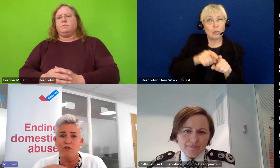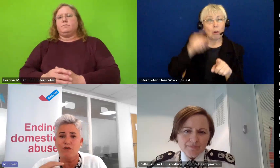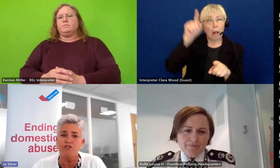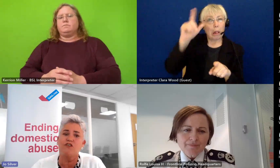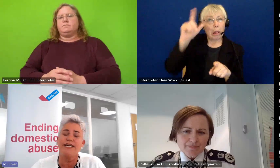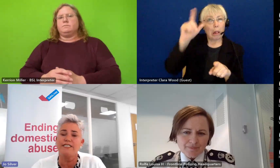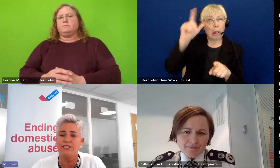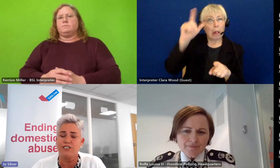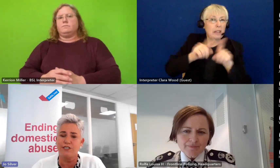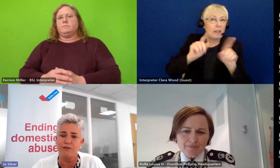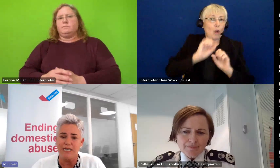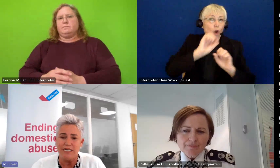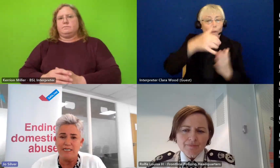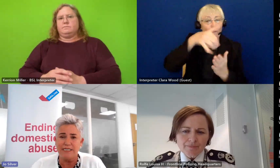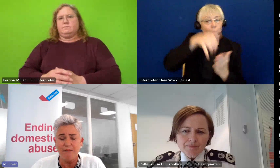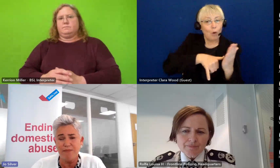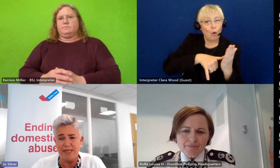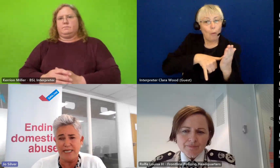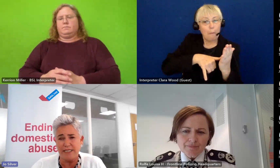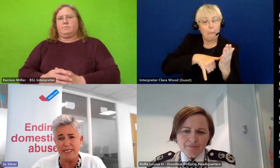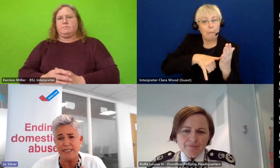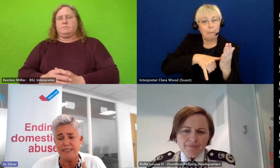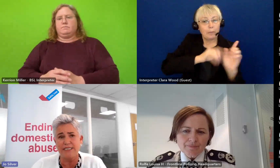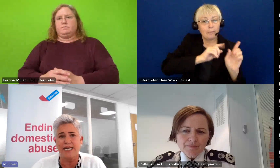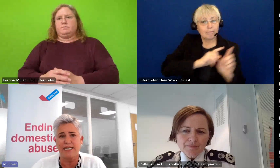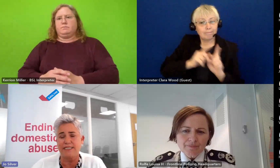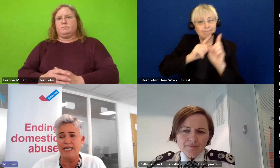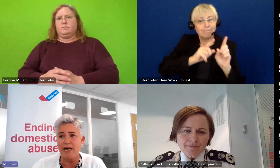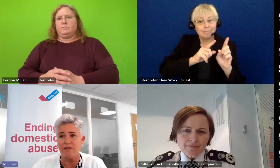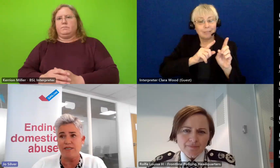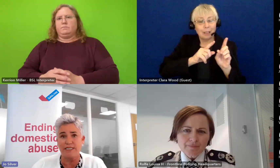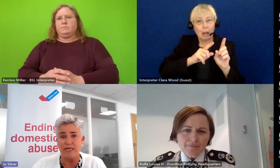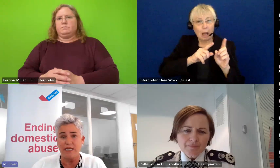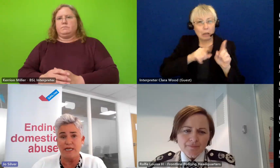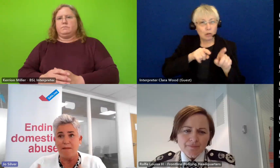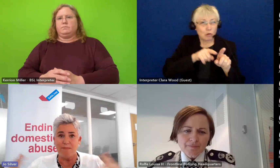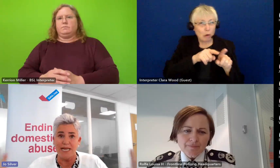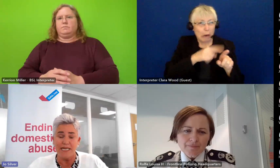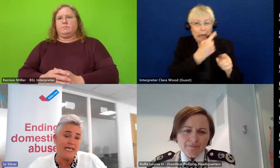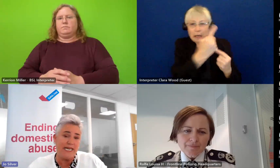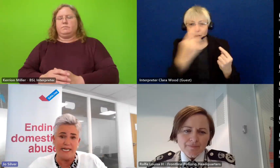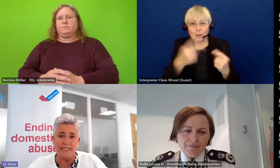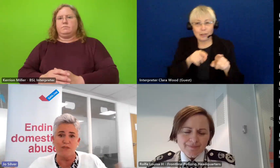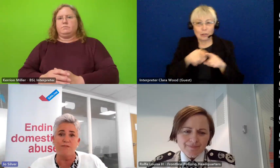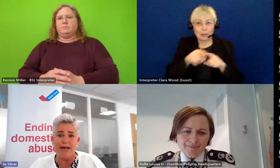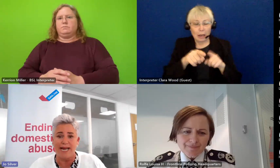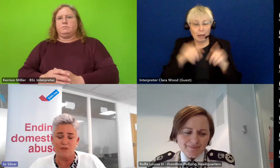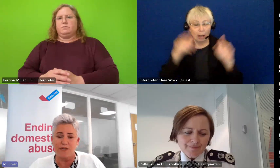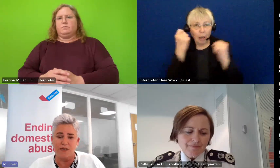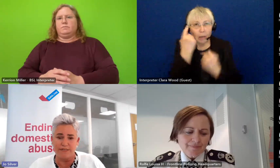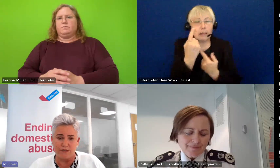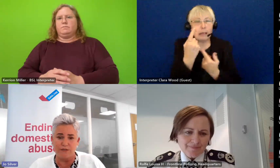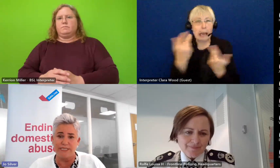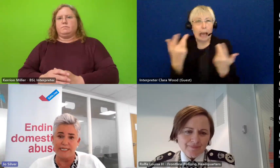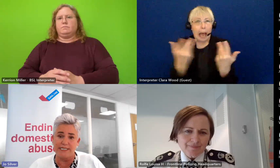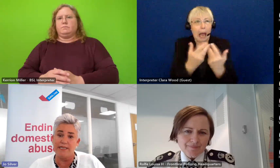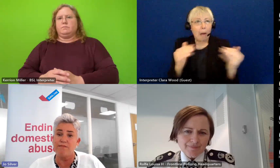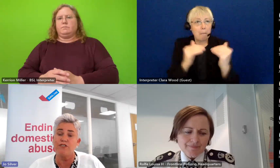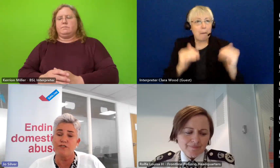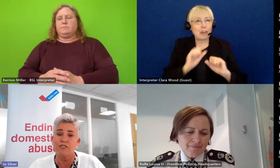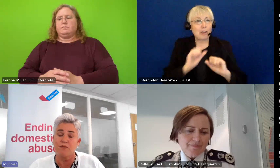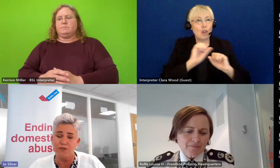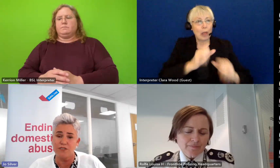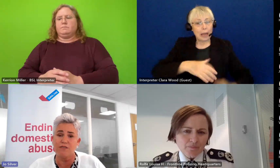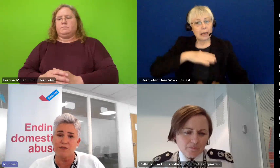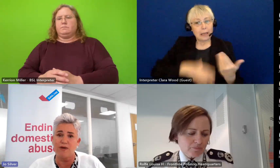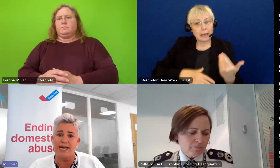Liverpool. We were all trying to do something to understand how this big need was met with our resources in the